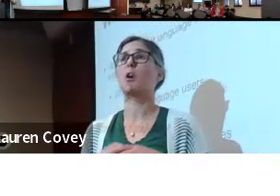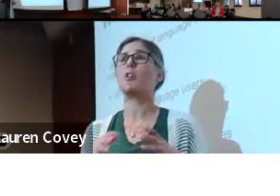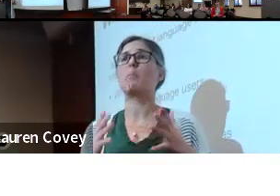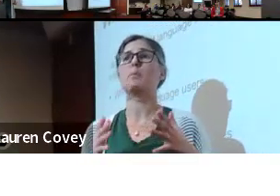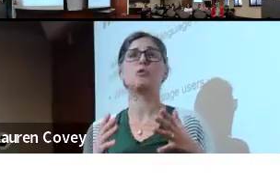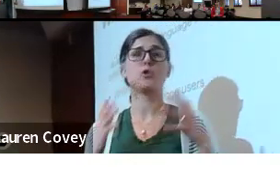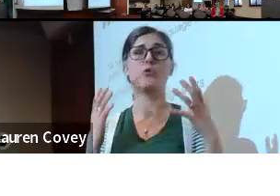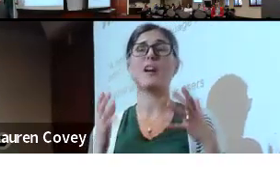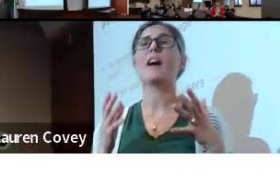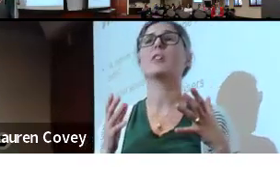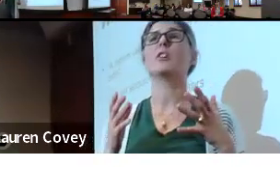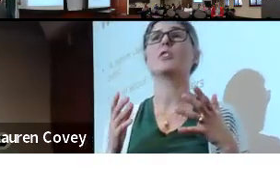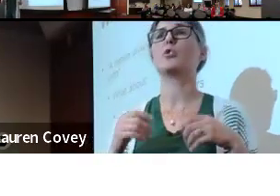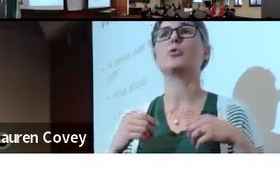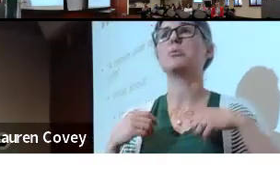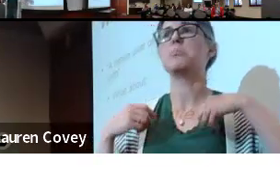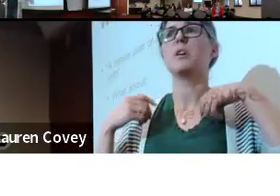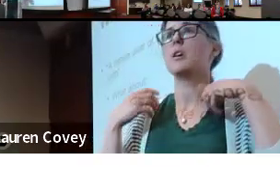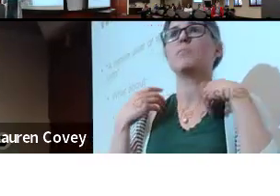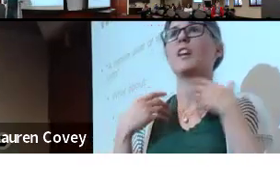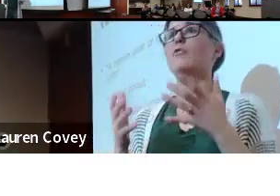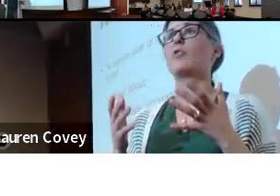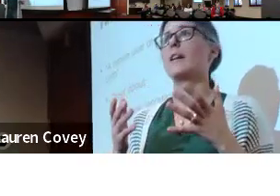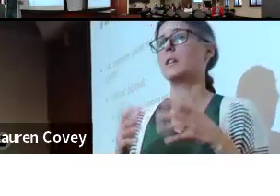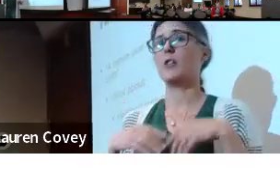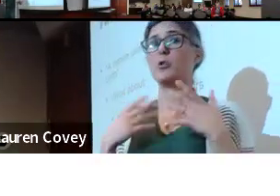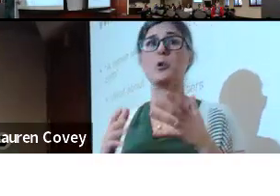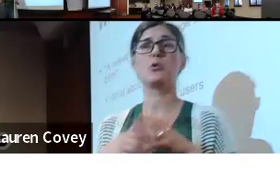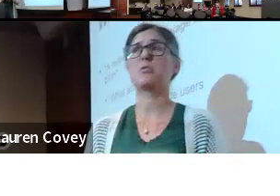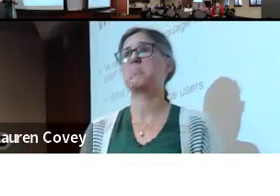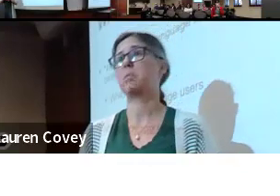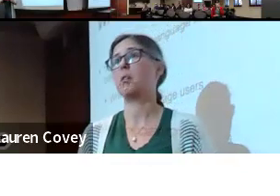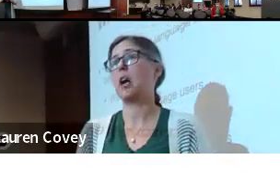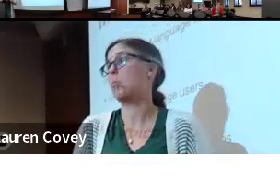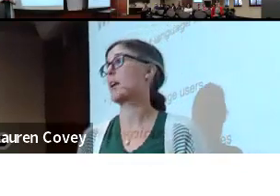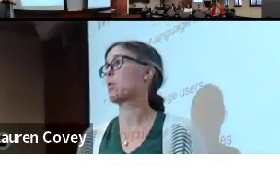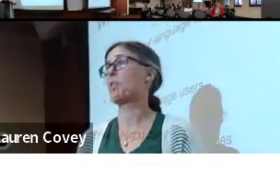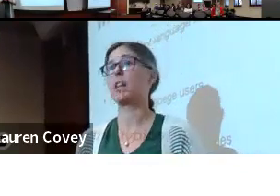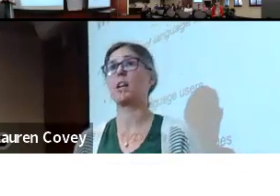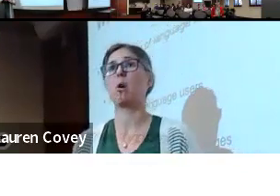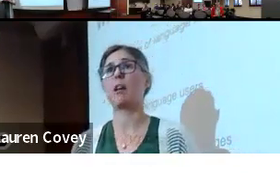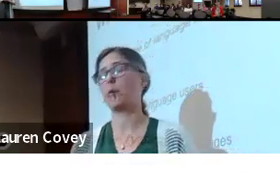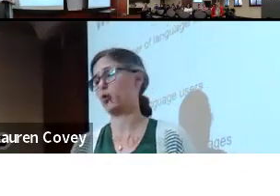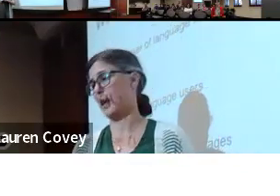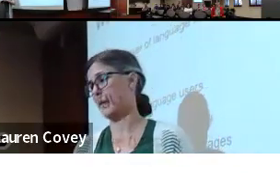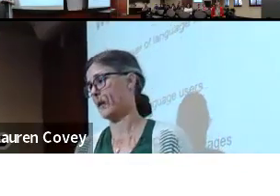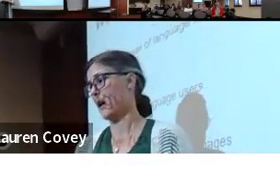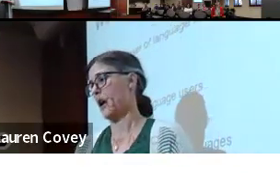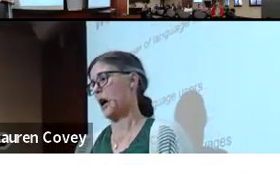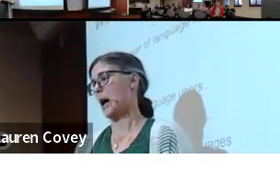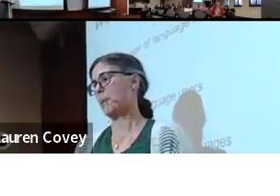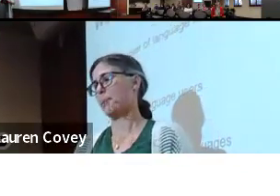we're brought up to rely on to take for granted and to use whenever we're thinking about language